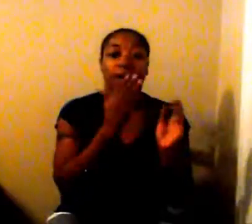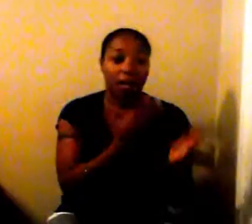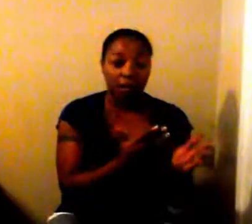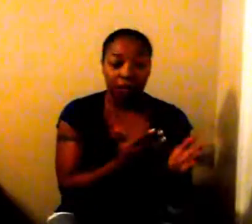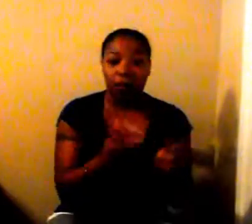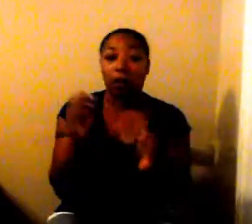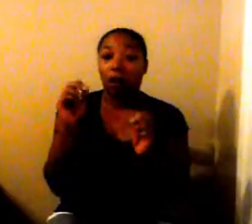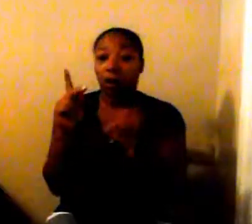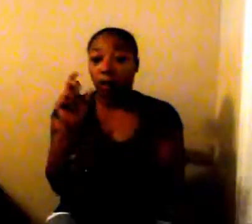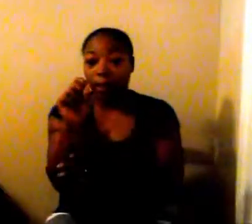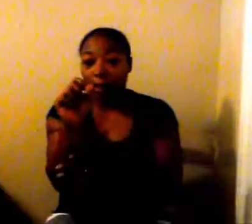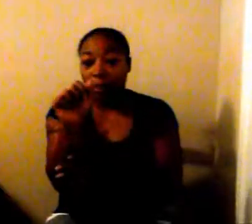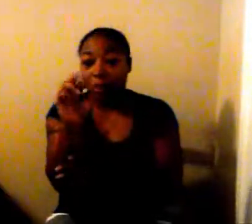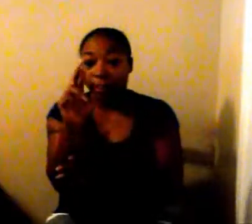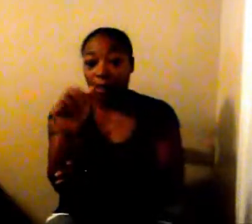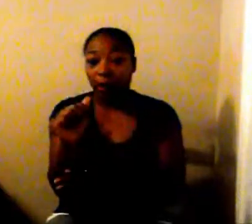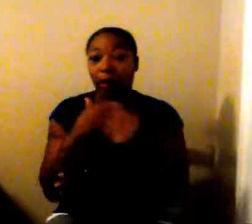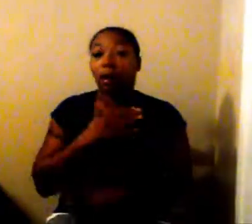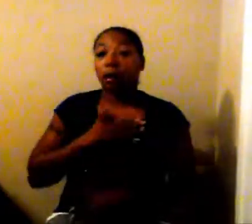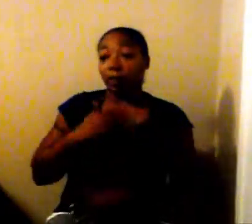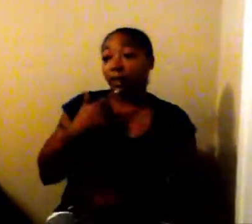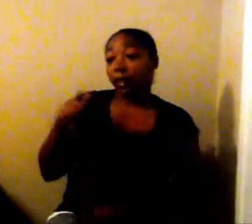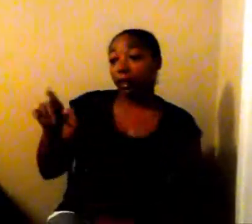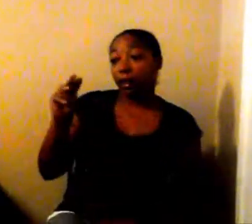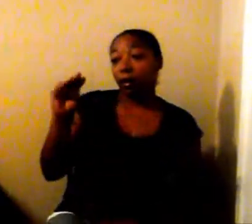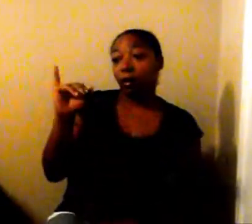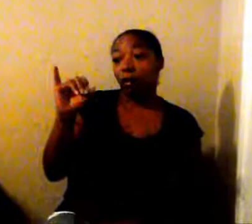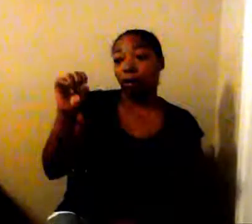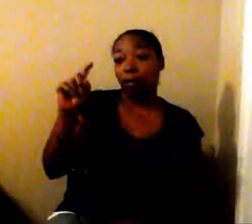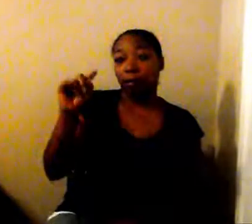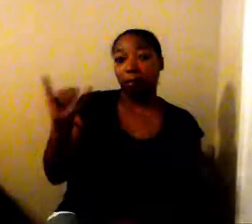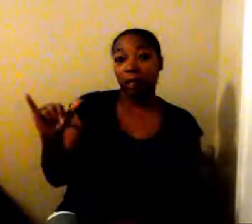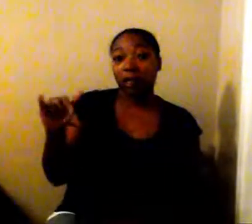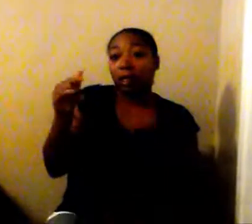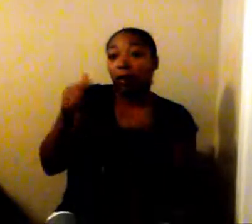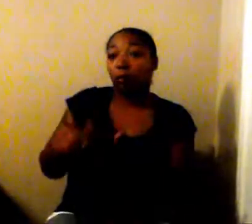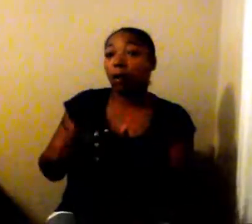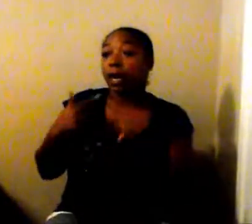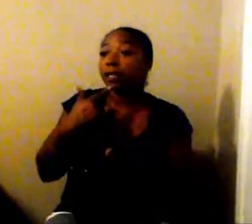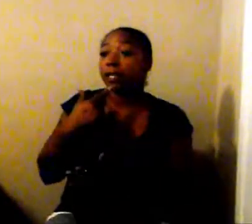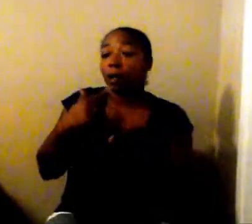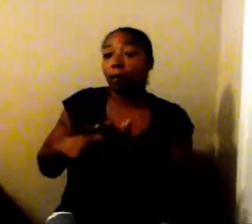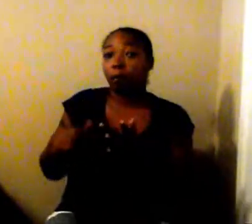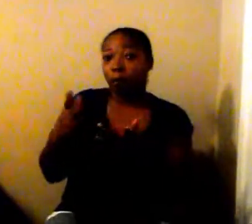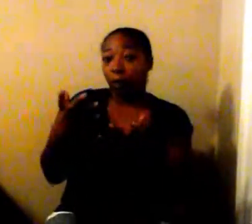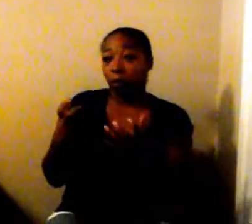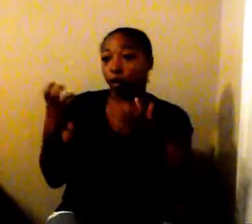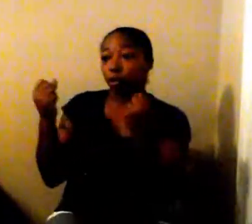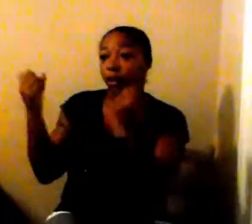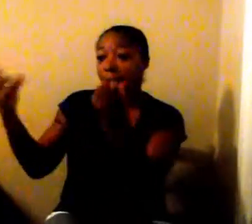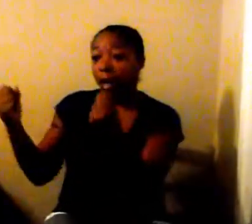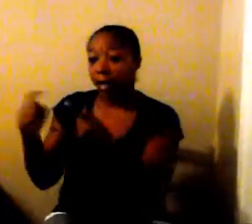Thank you. Okay, Sarah, please tell Misty what I said, but I want you to sign to